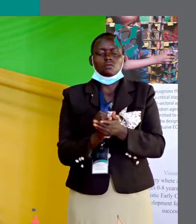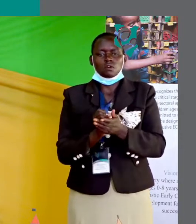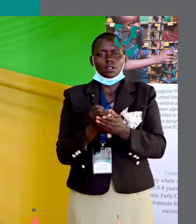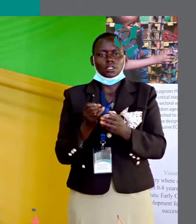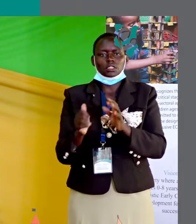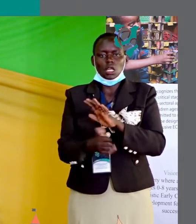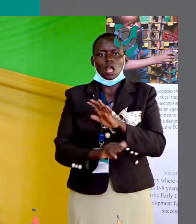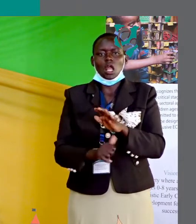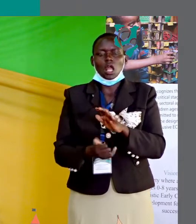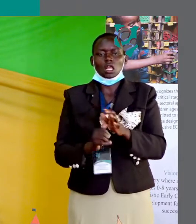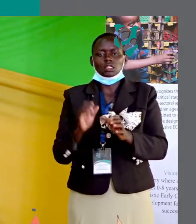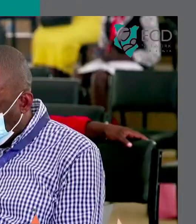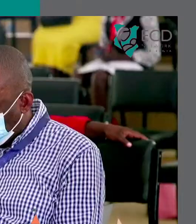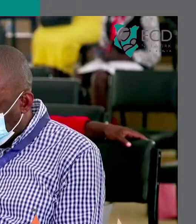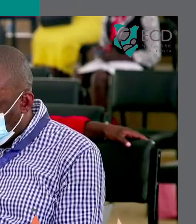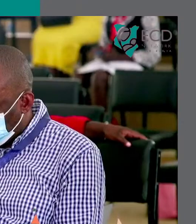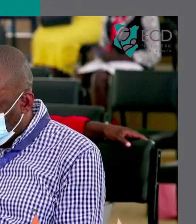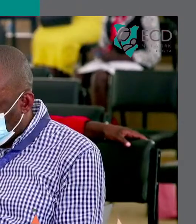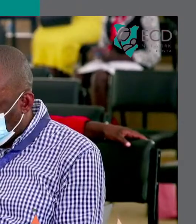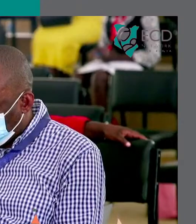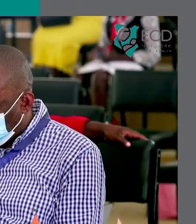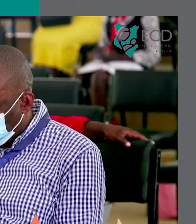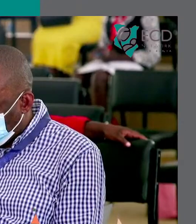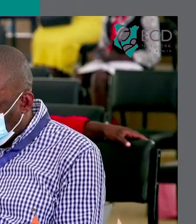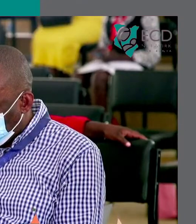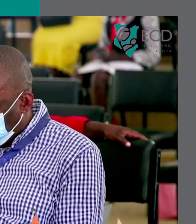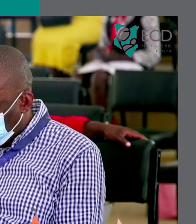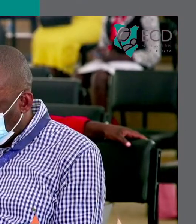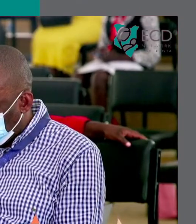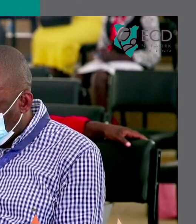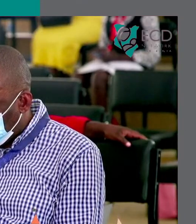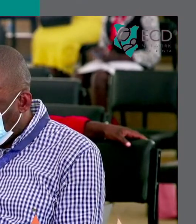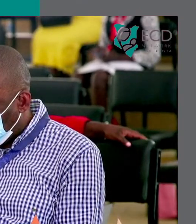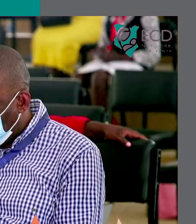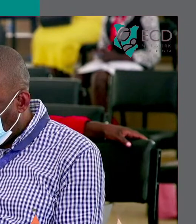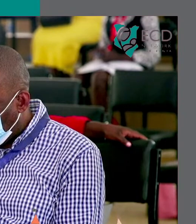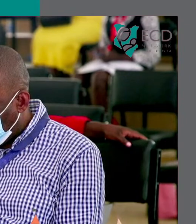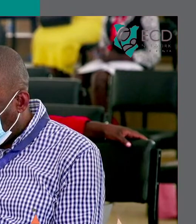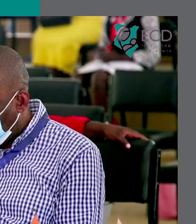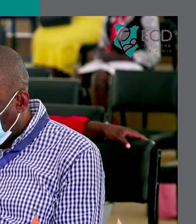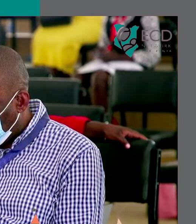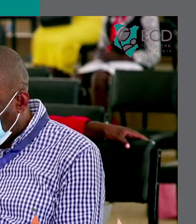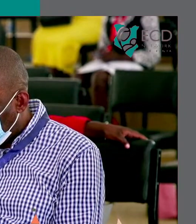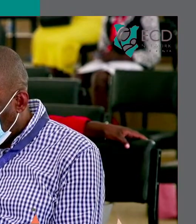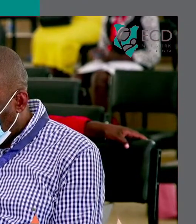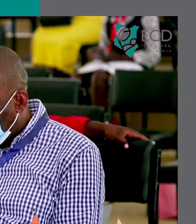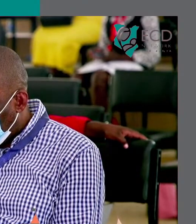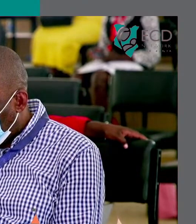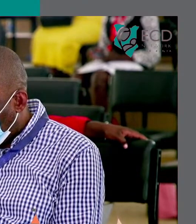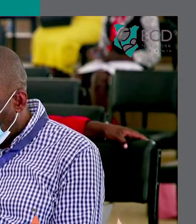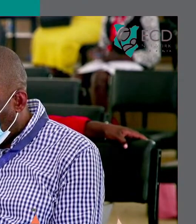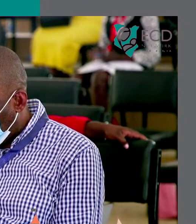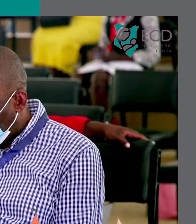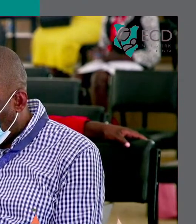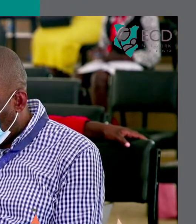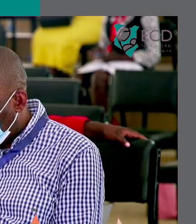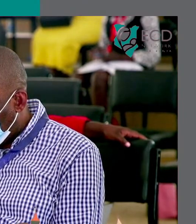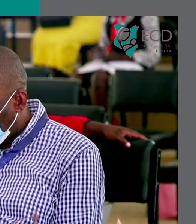contract, and through his will, the